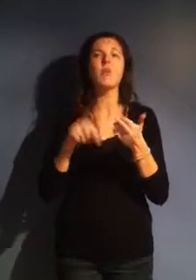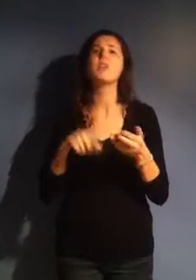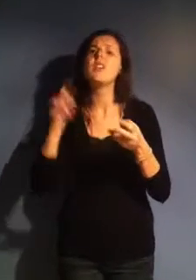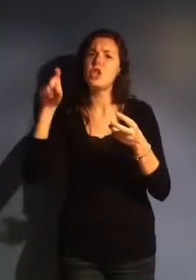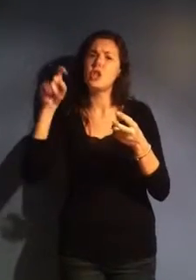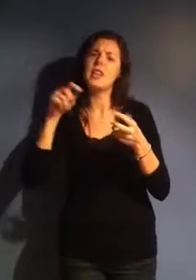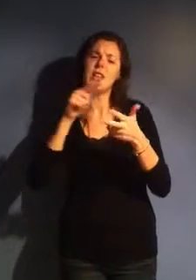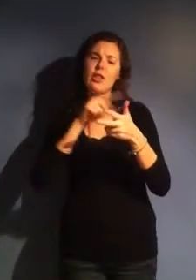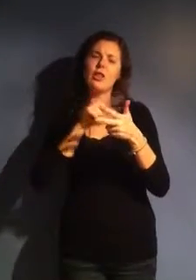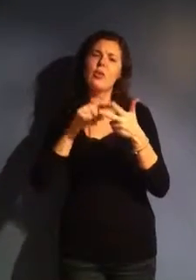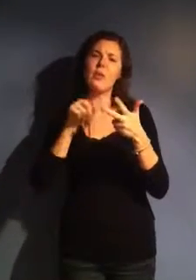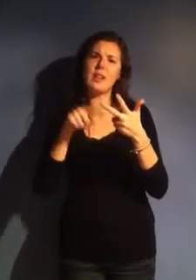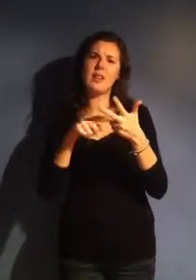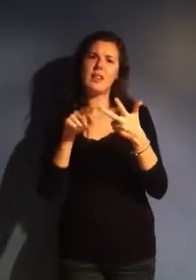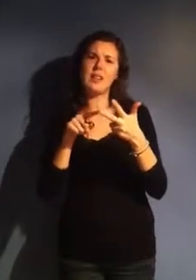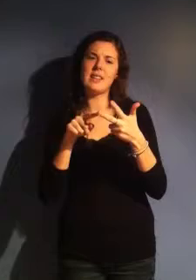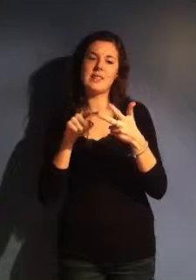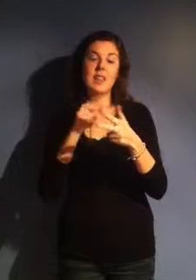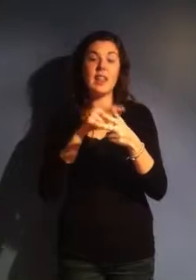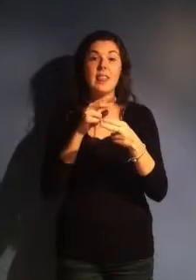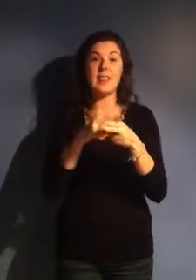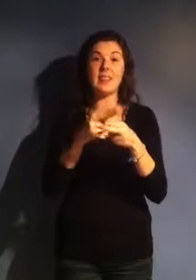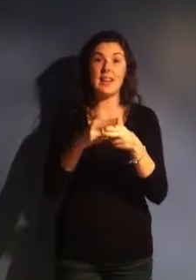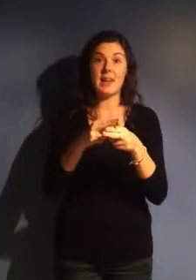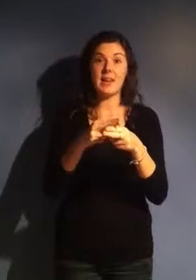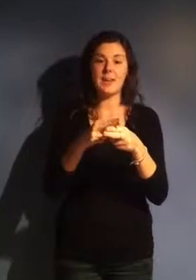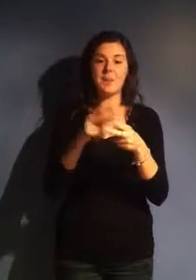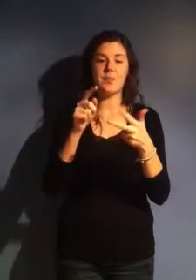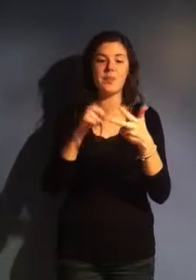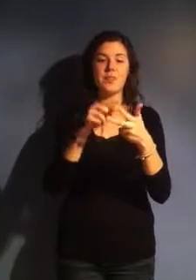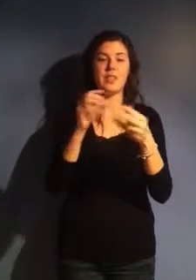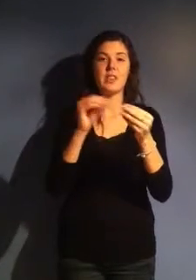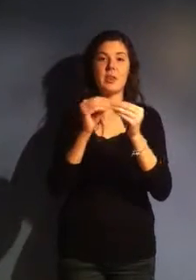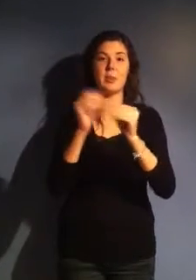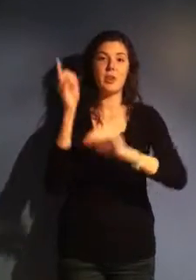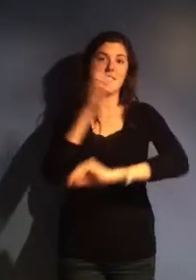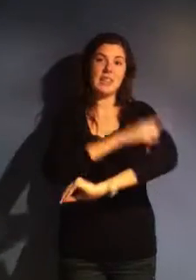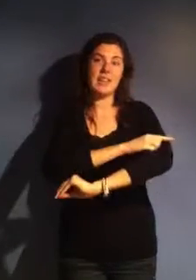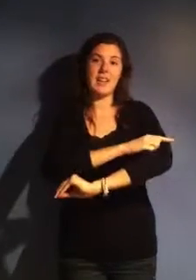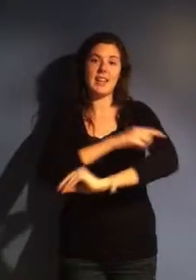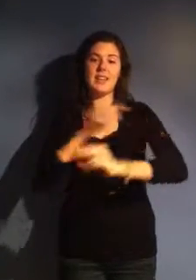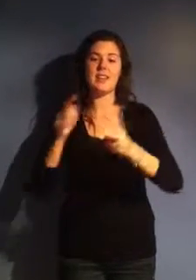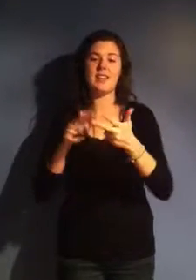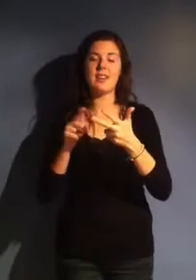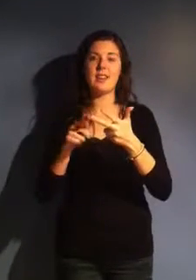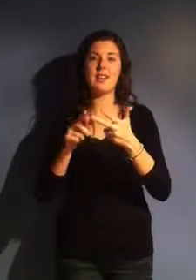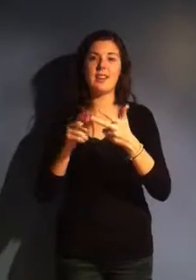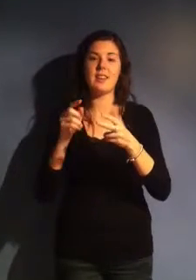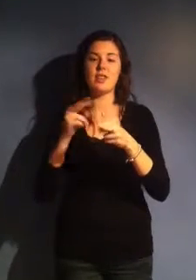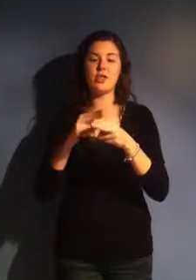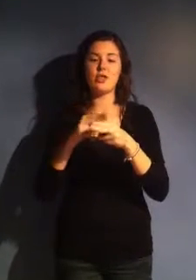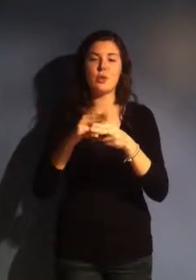You need the name of what it is, the date, and your initials. And so I put number 32 and